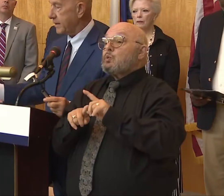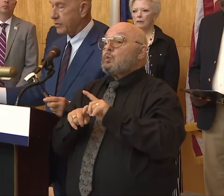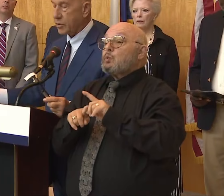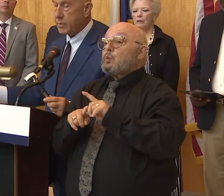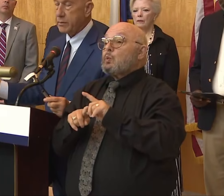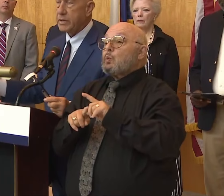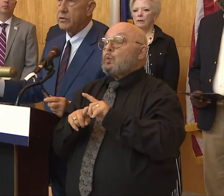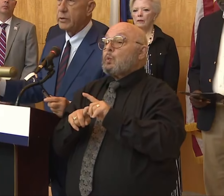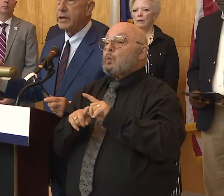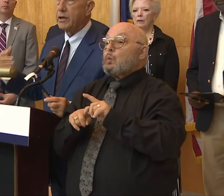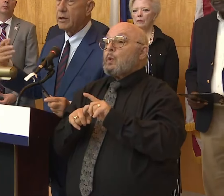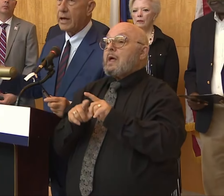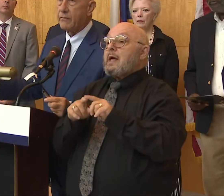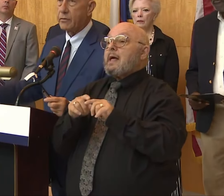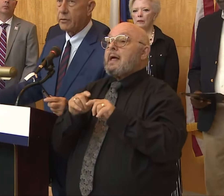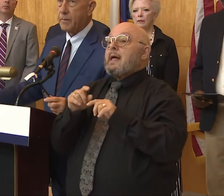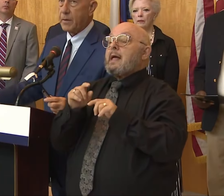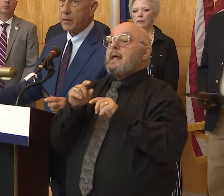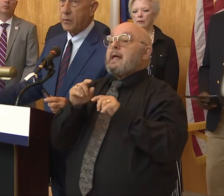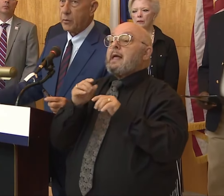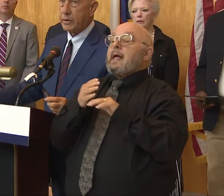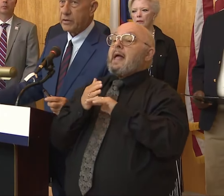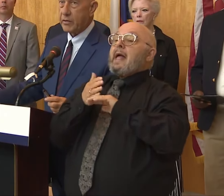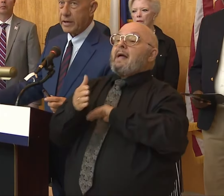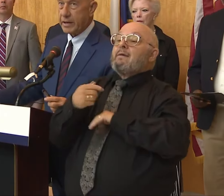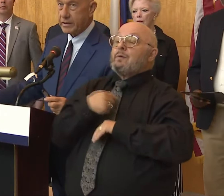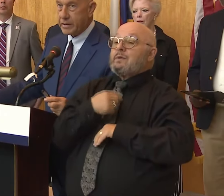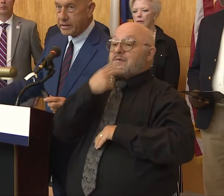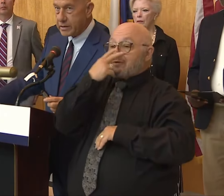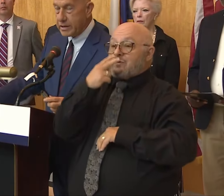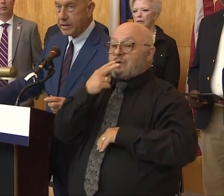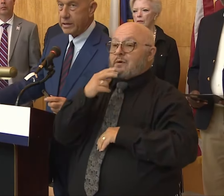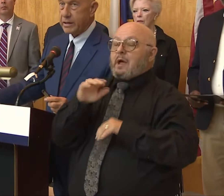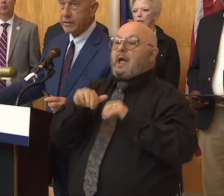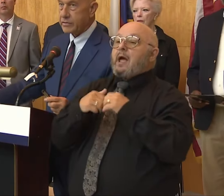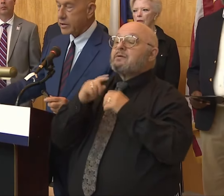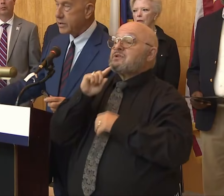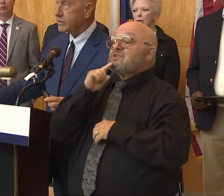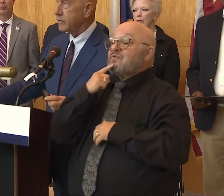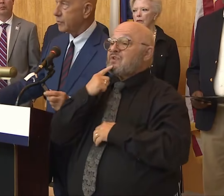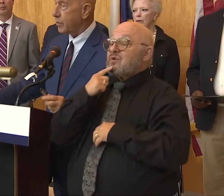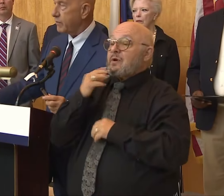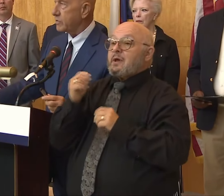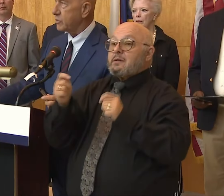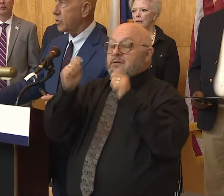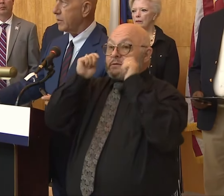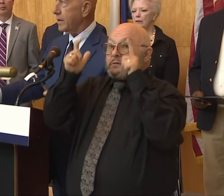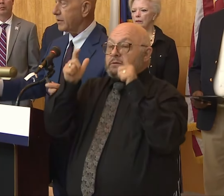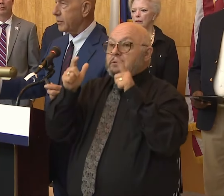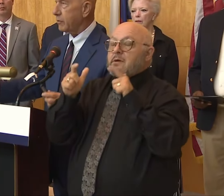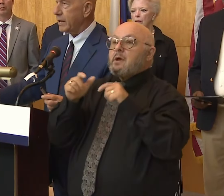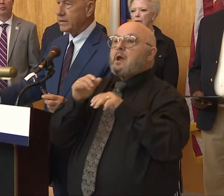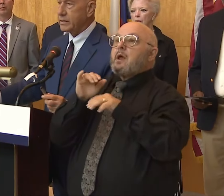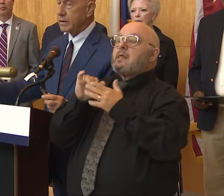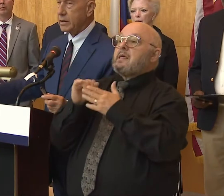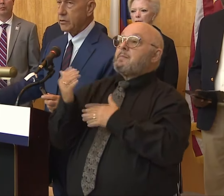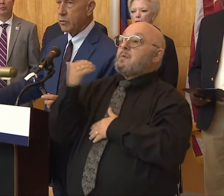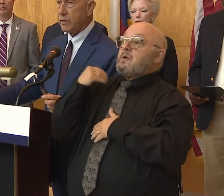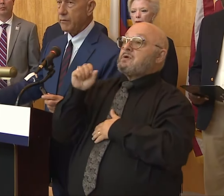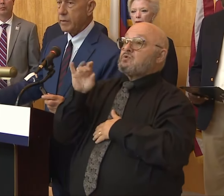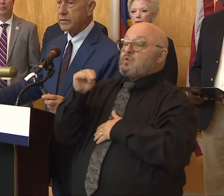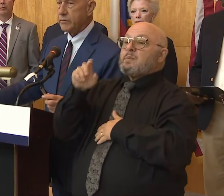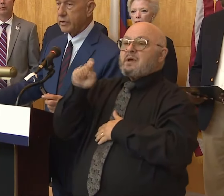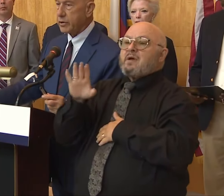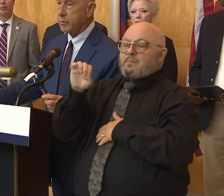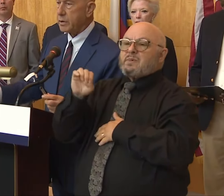I think it's already been mentioned, we need to, after we saw the intensity and the suddenness of the previous storm, we got to be ready